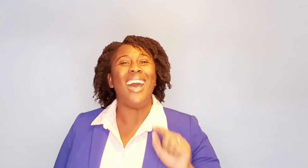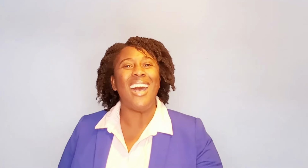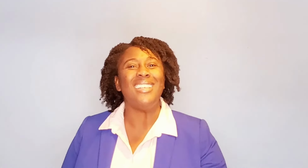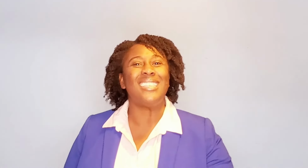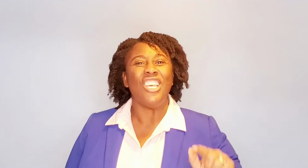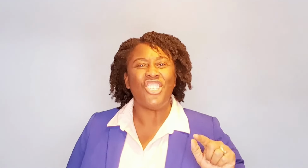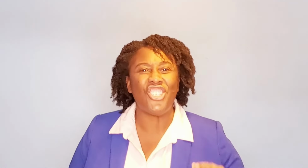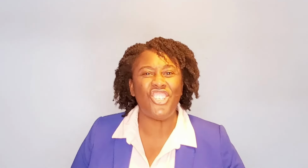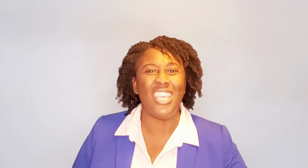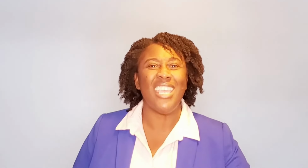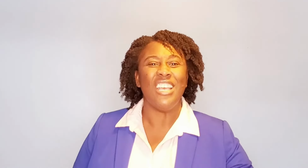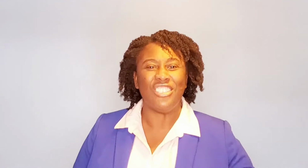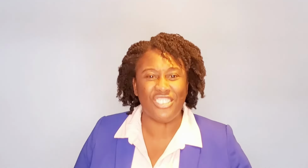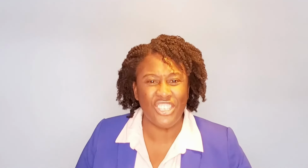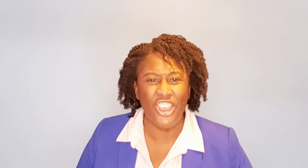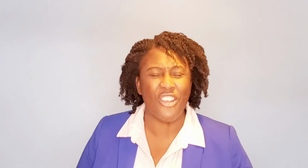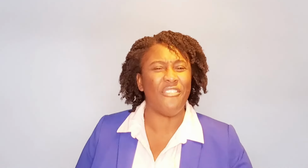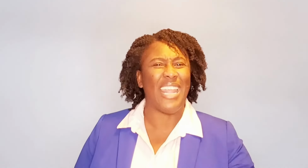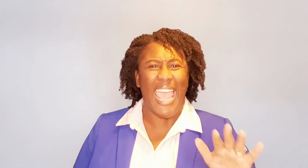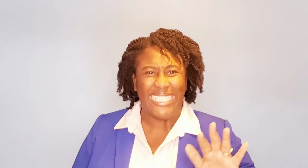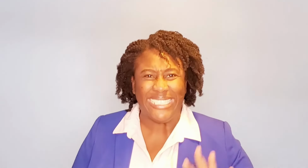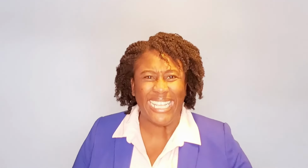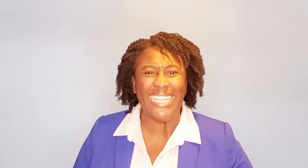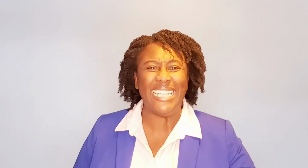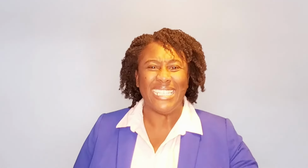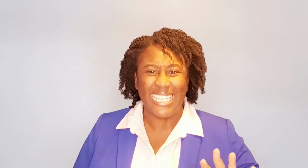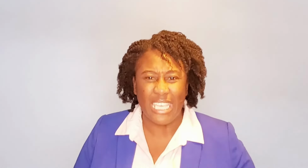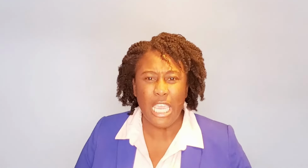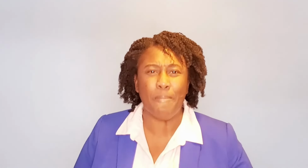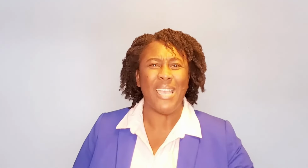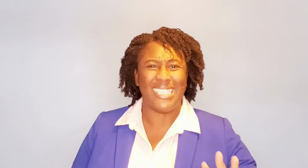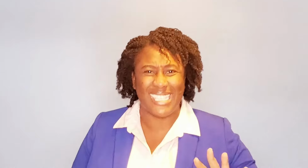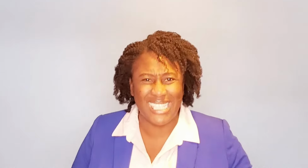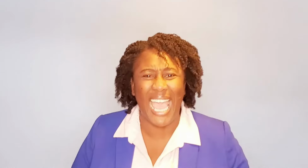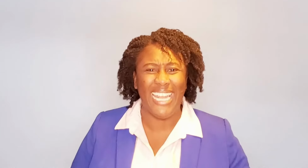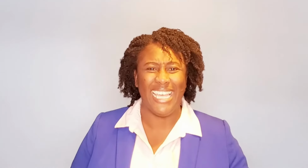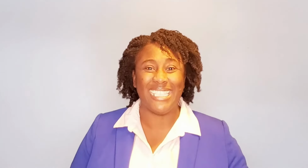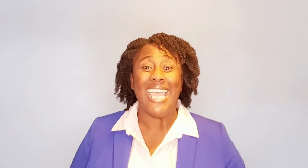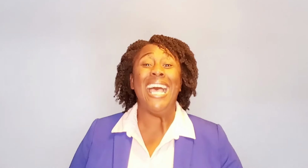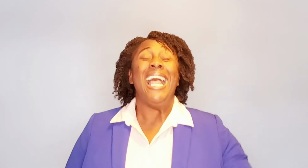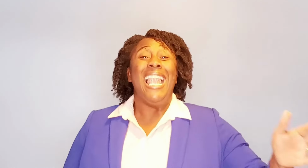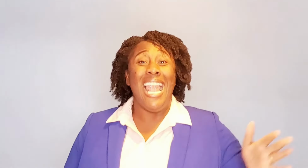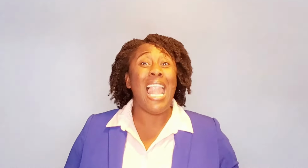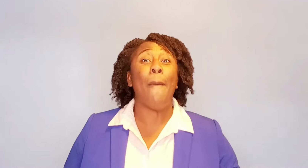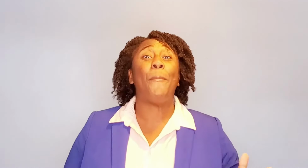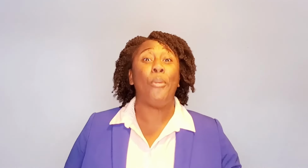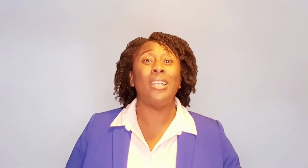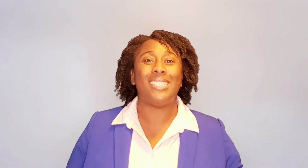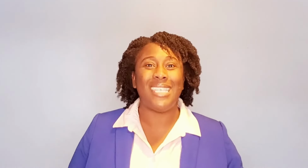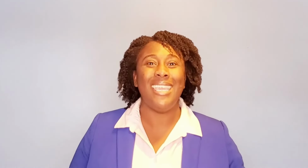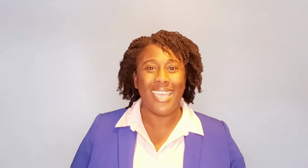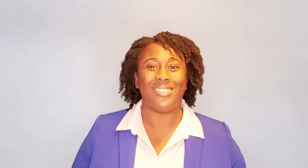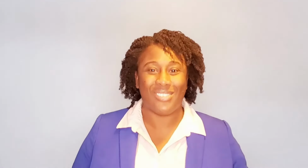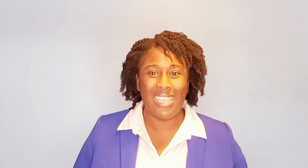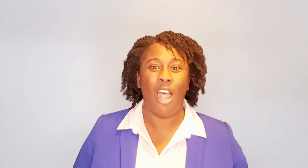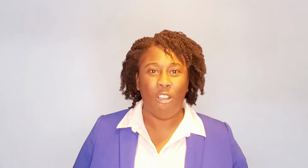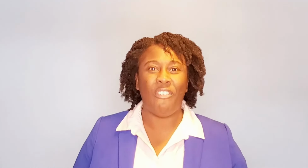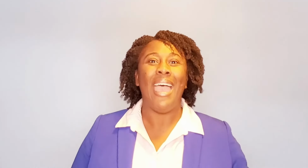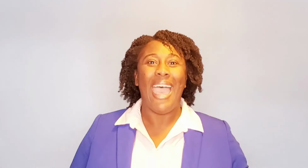Because she served and didn't keep silent, leprosy itself